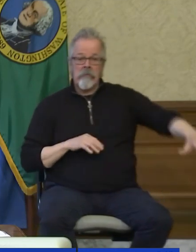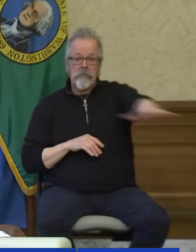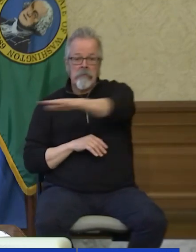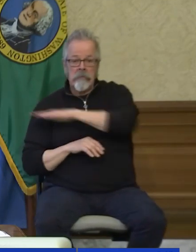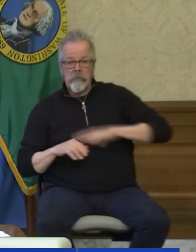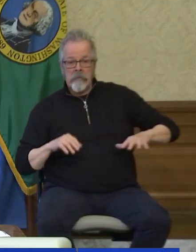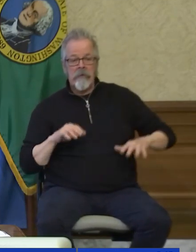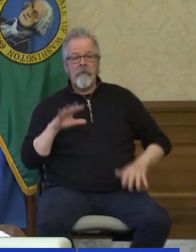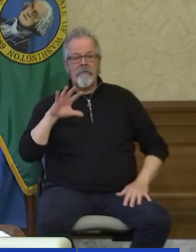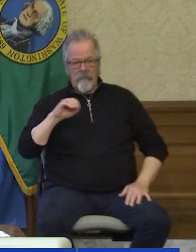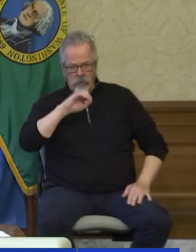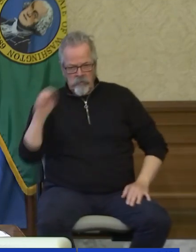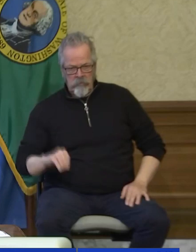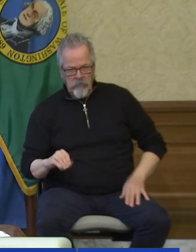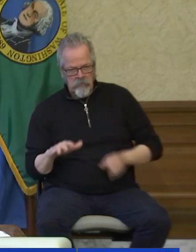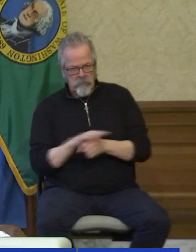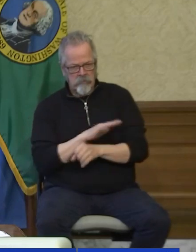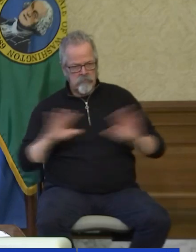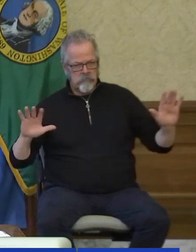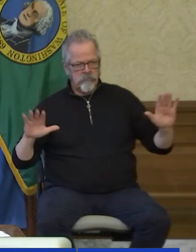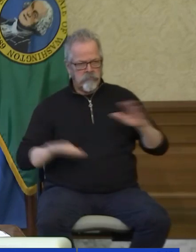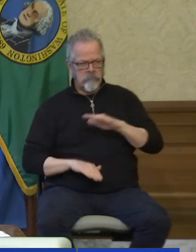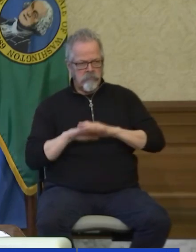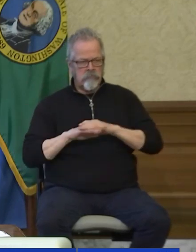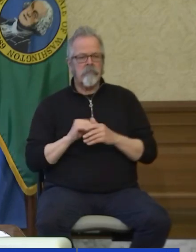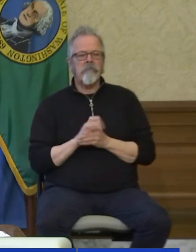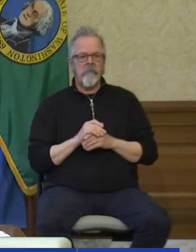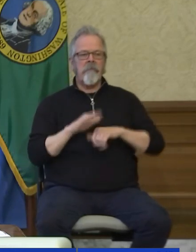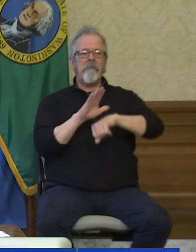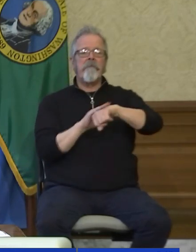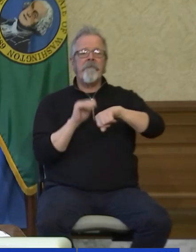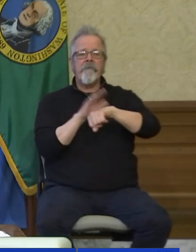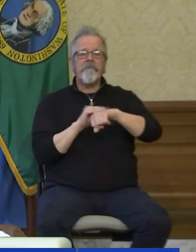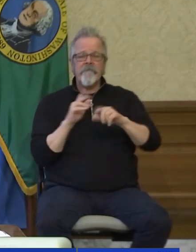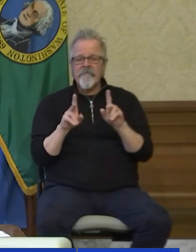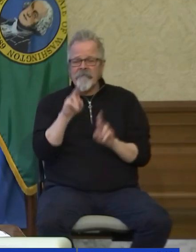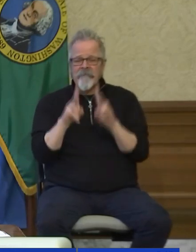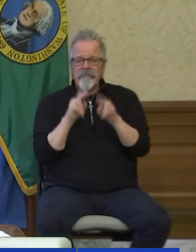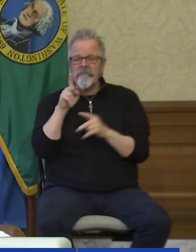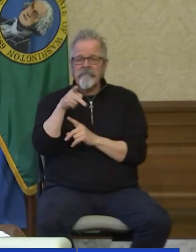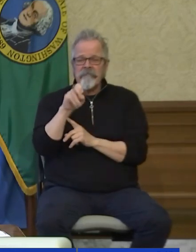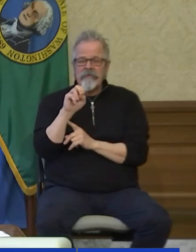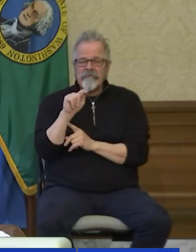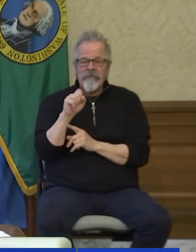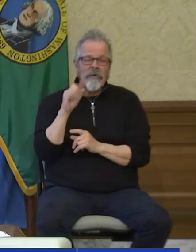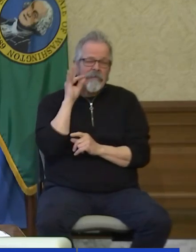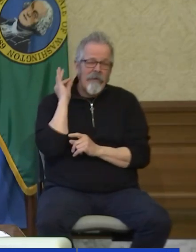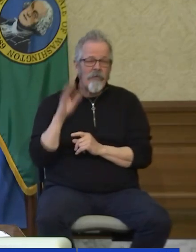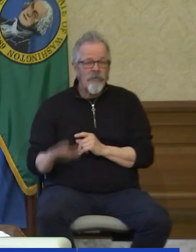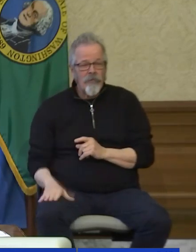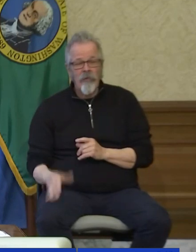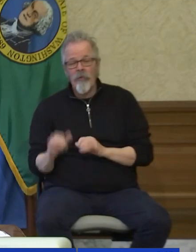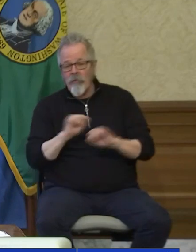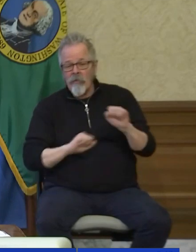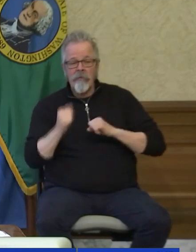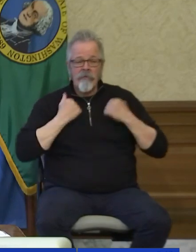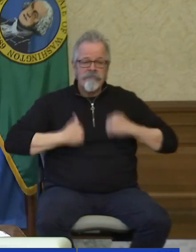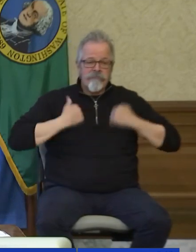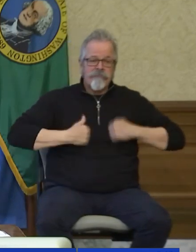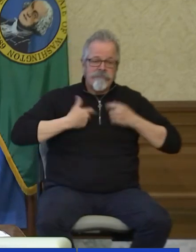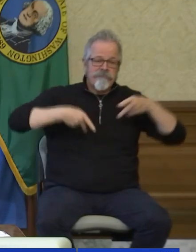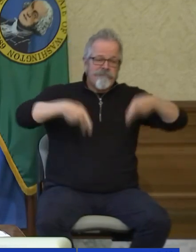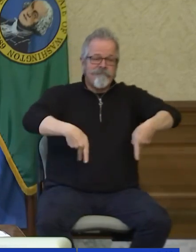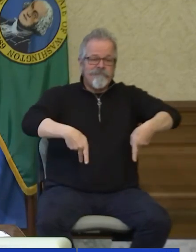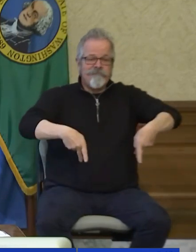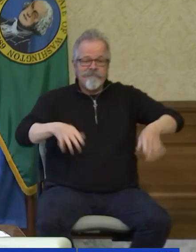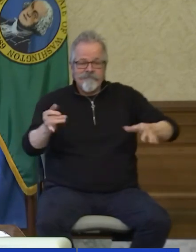could resume. And again, individuals and businesses would still need to follow all of the safety and health guidelines that